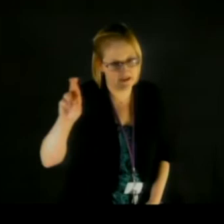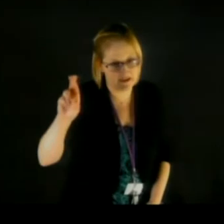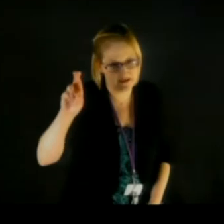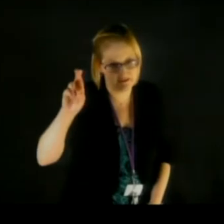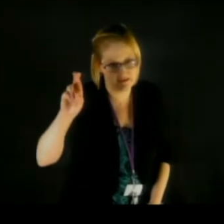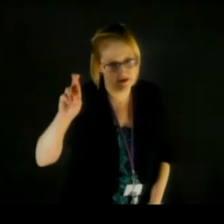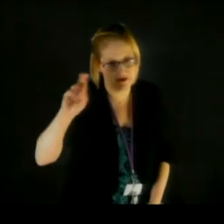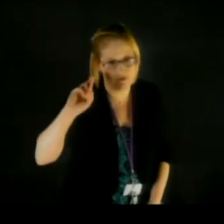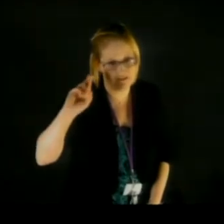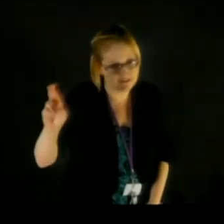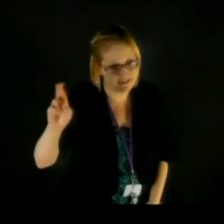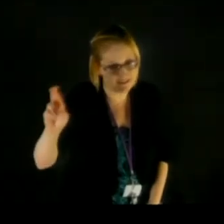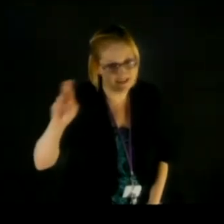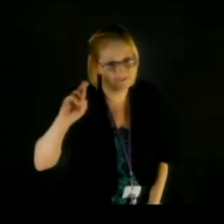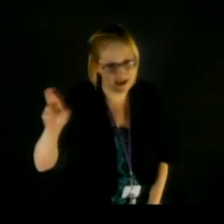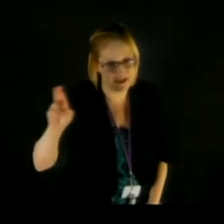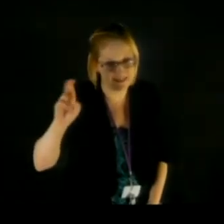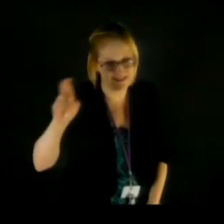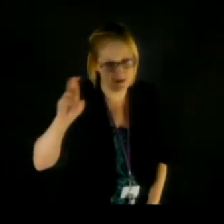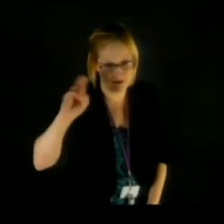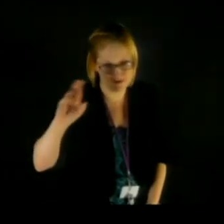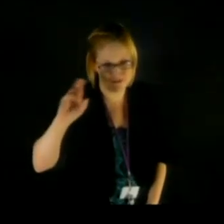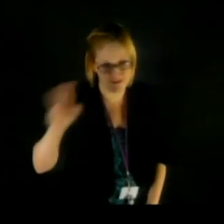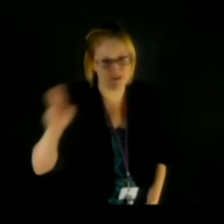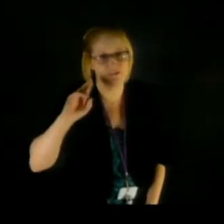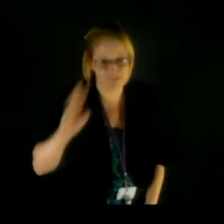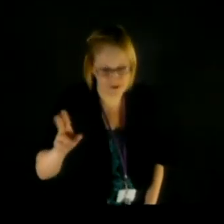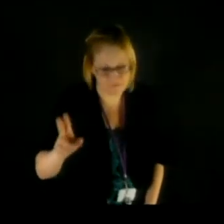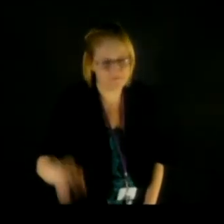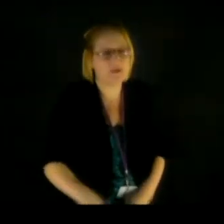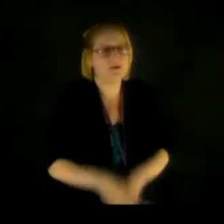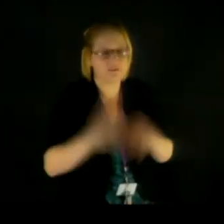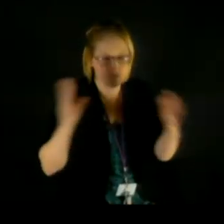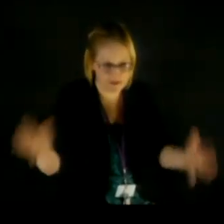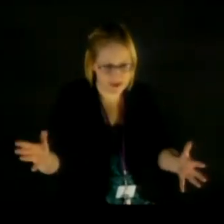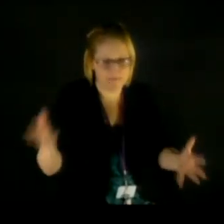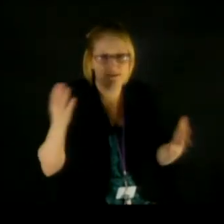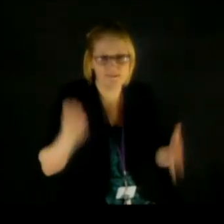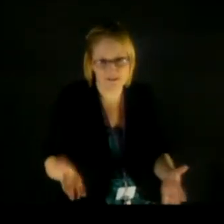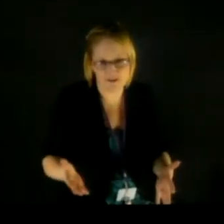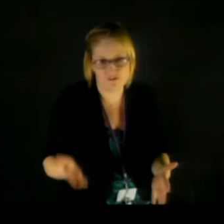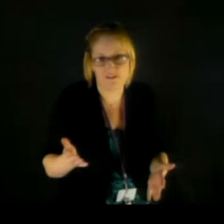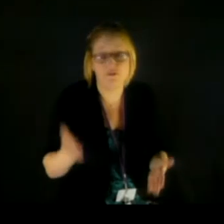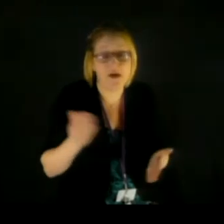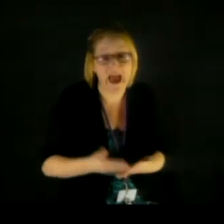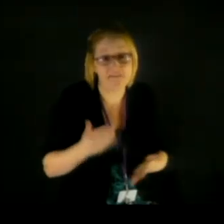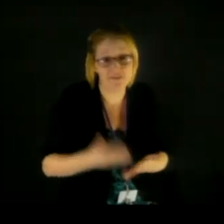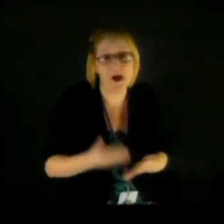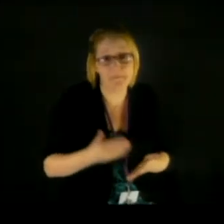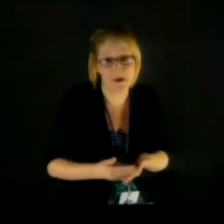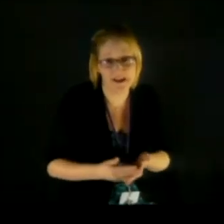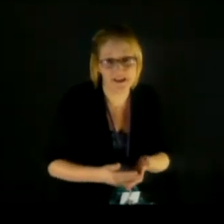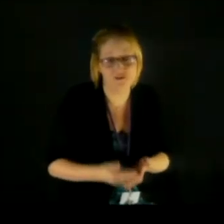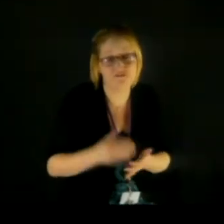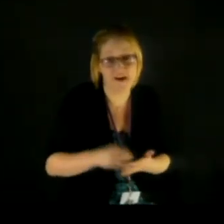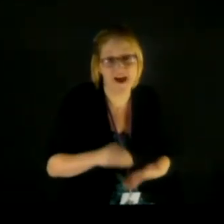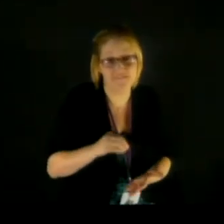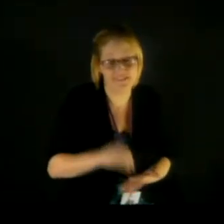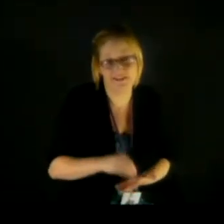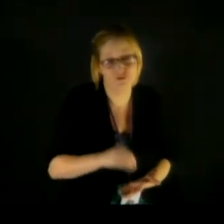any snow, is still in May. Let's all cross our fingers. So, to recap, seniors, if you have not brought in your 5 senior